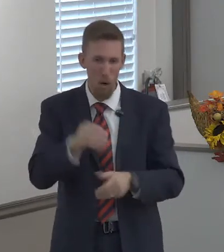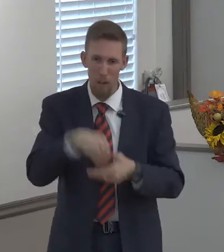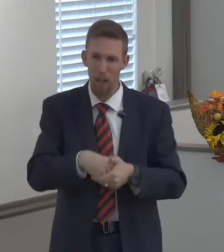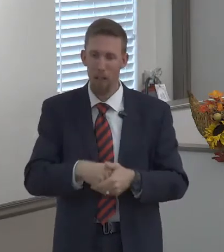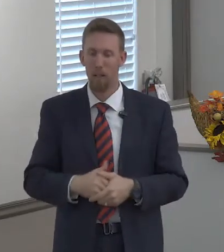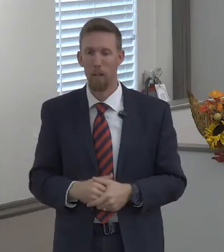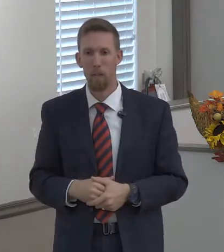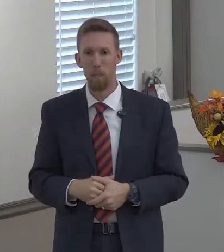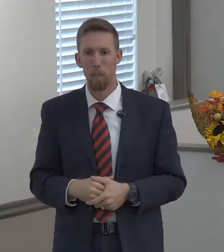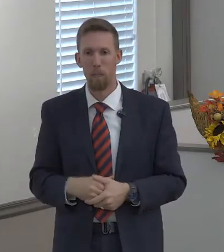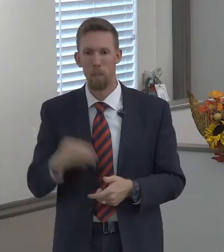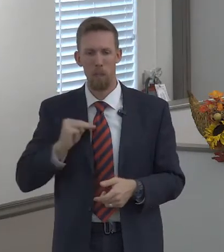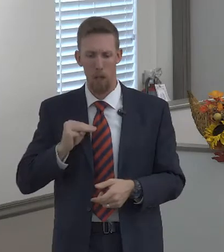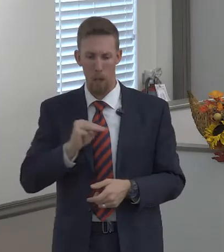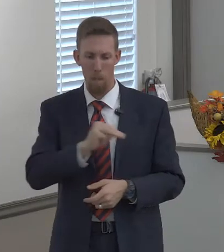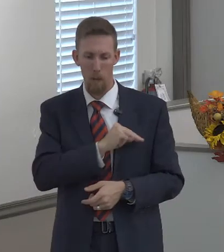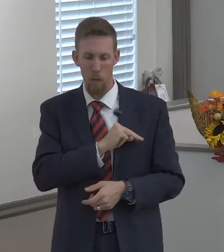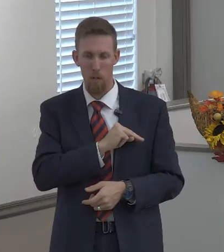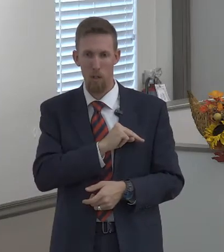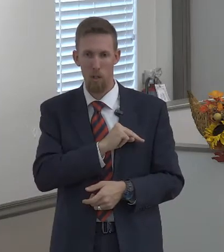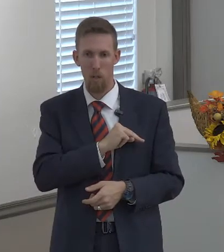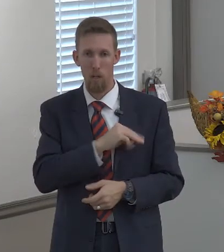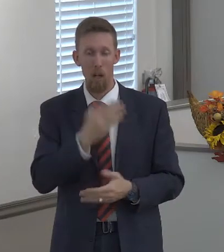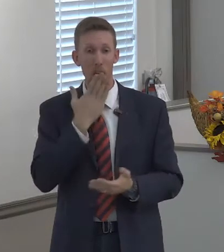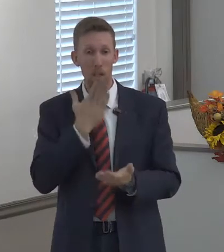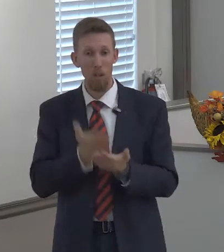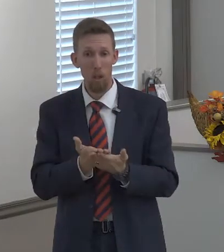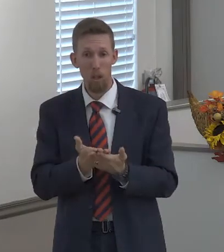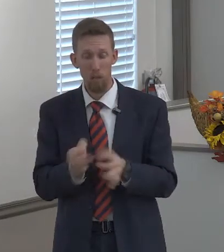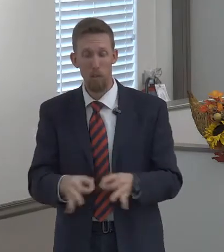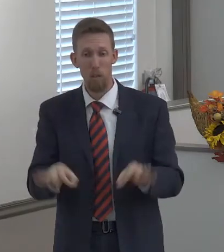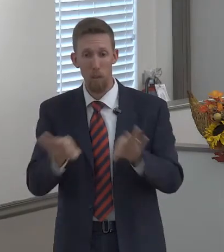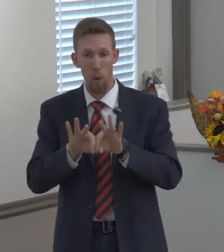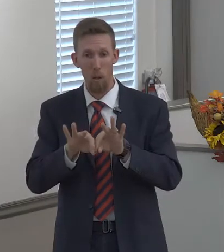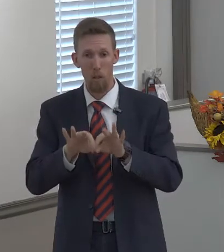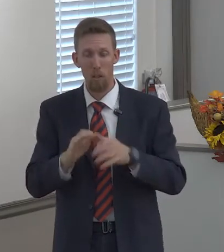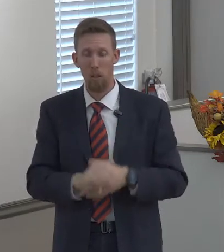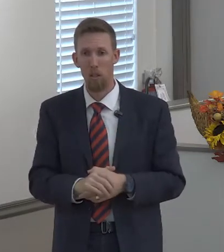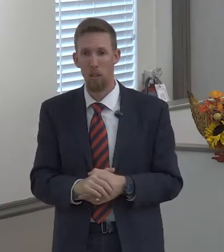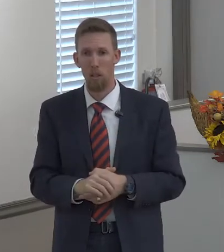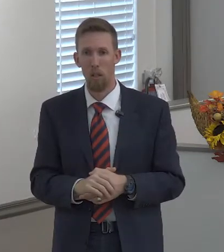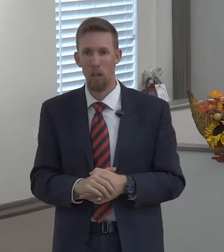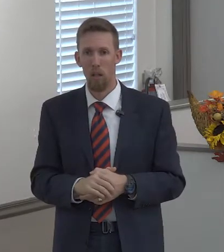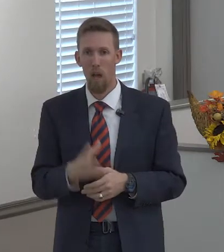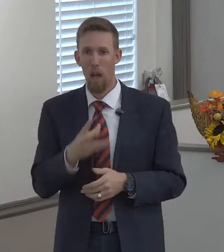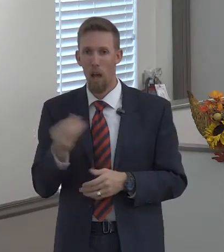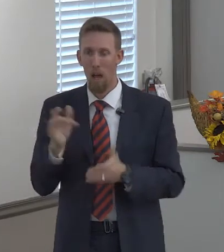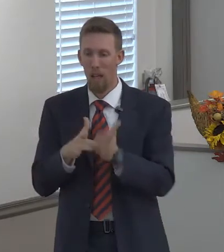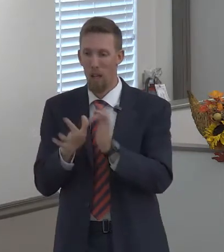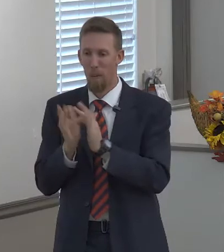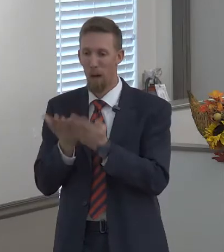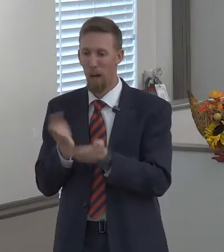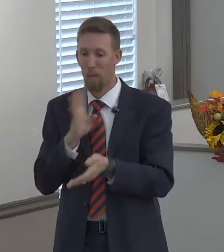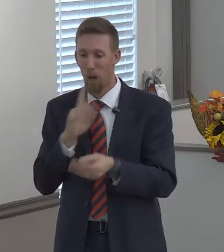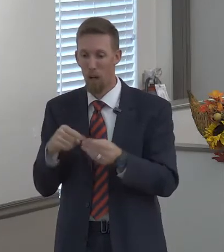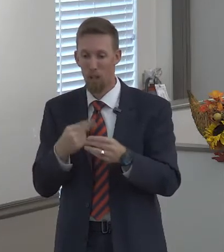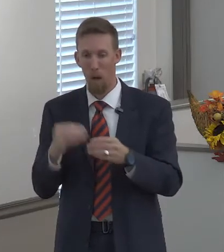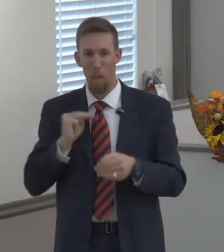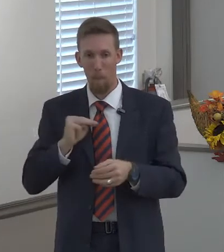And that's sad, isn't it? That's sad. Is church all about convenience, or is it about commitment?